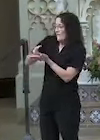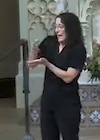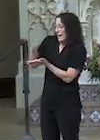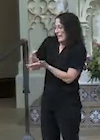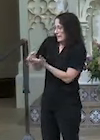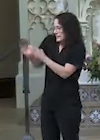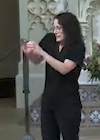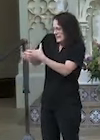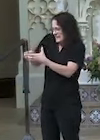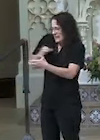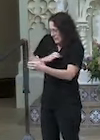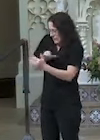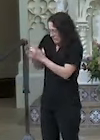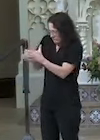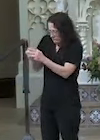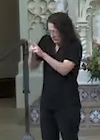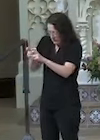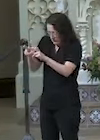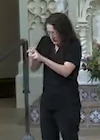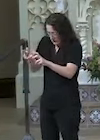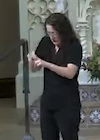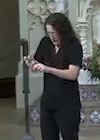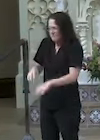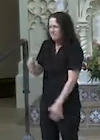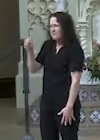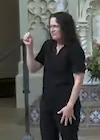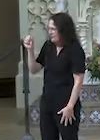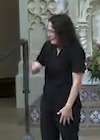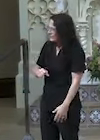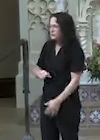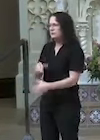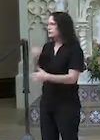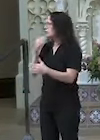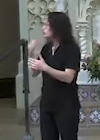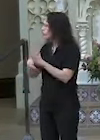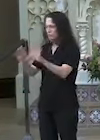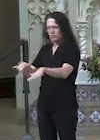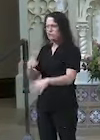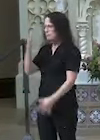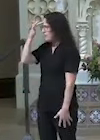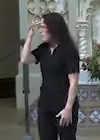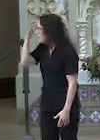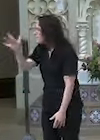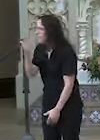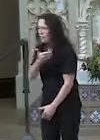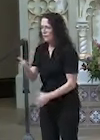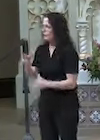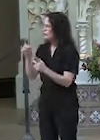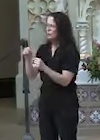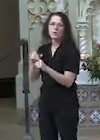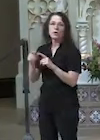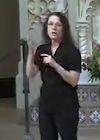committee went through this, and we said, yes, this is a no-brainer, because we had